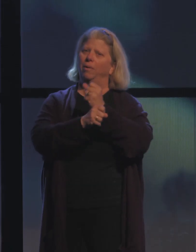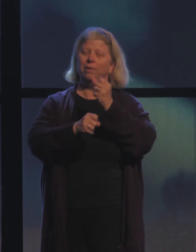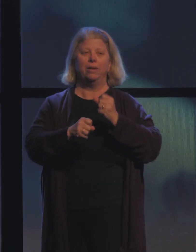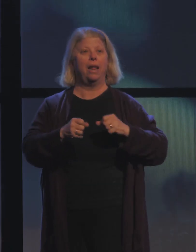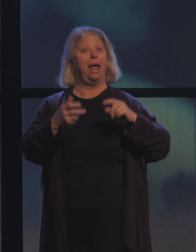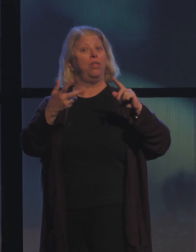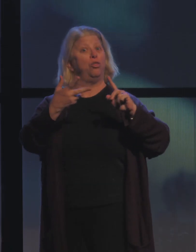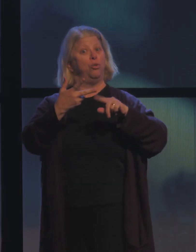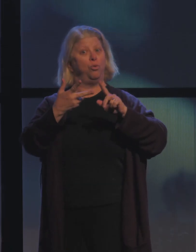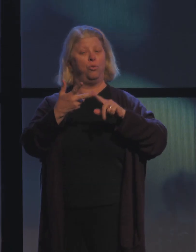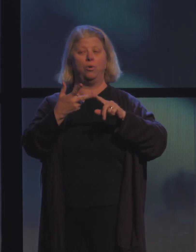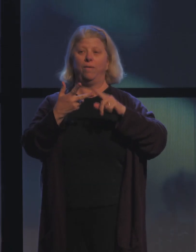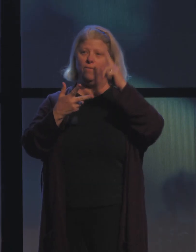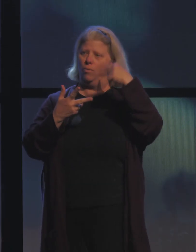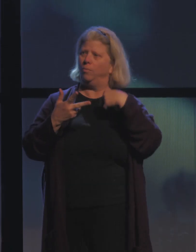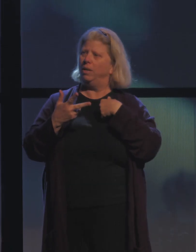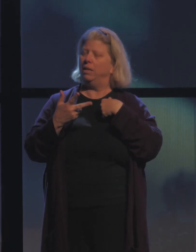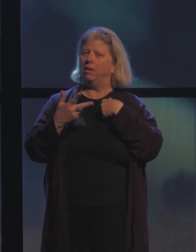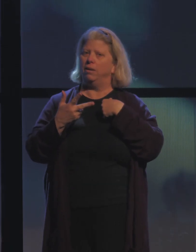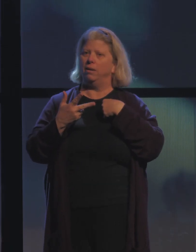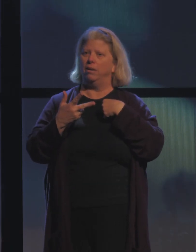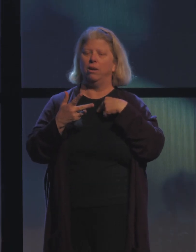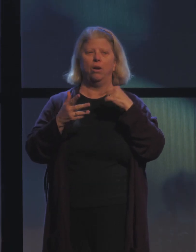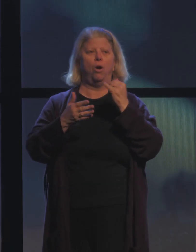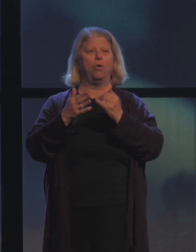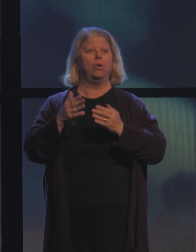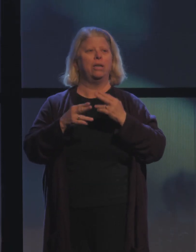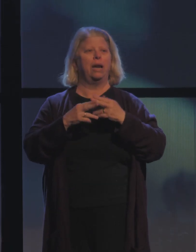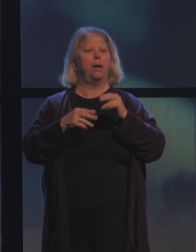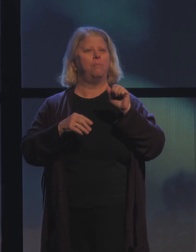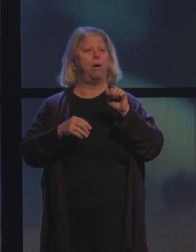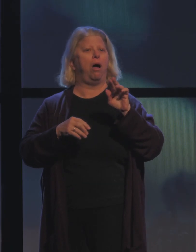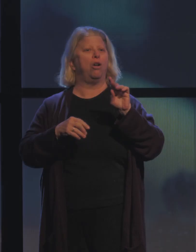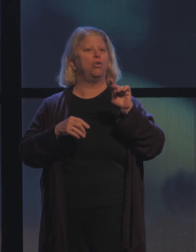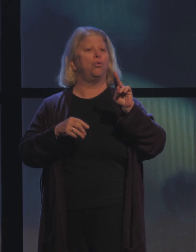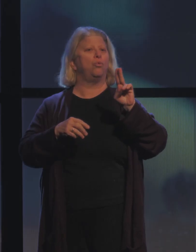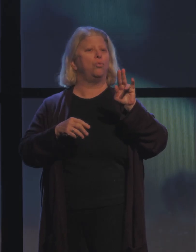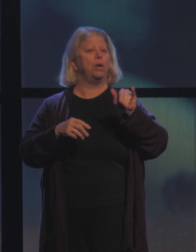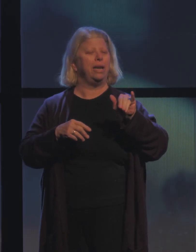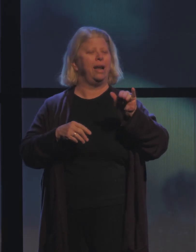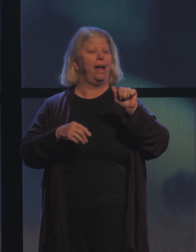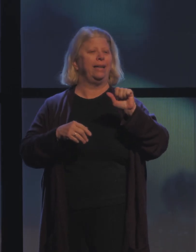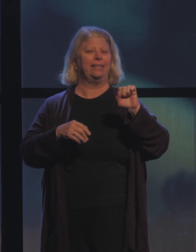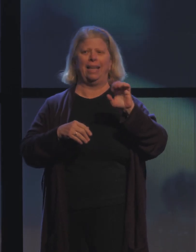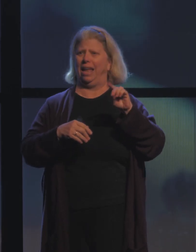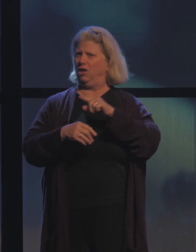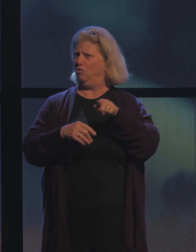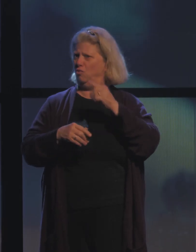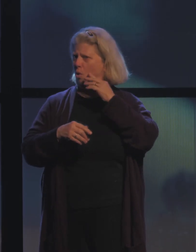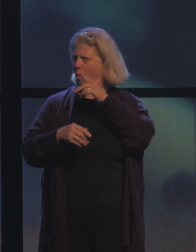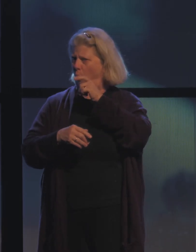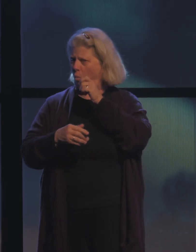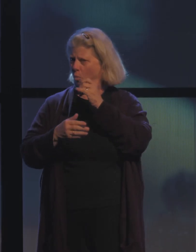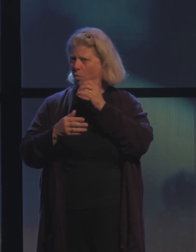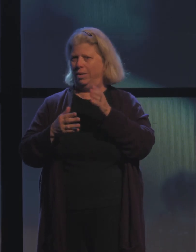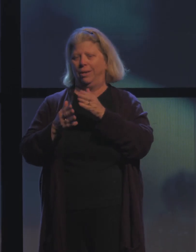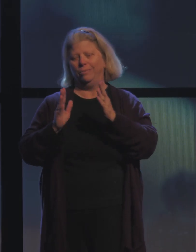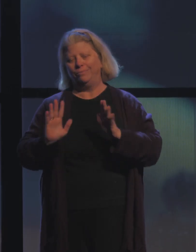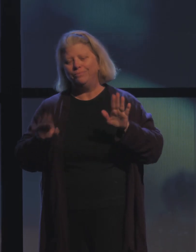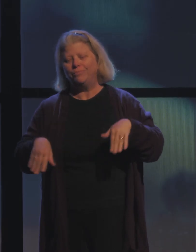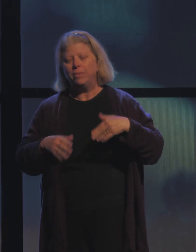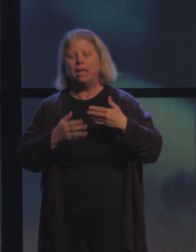And the third for me is an artist named Audrey Assad. Don't know if anybody knows who she is.